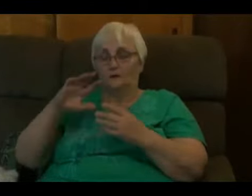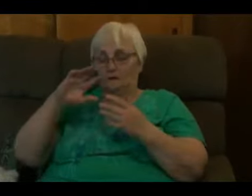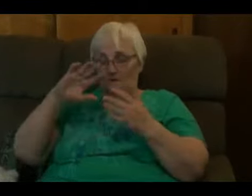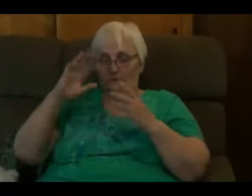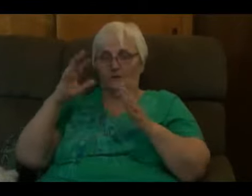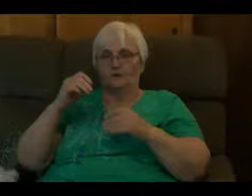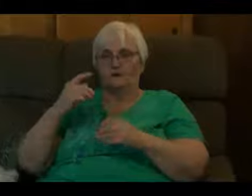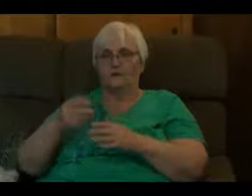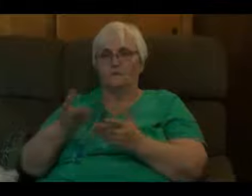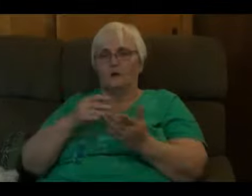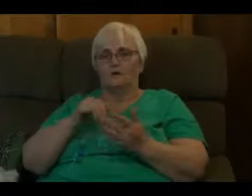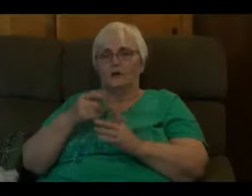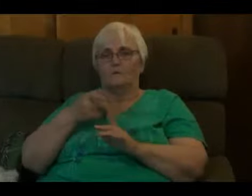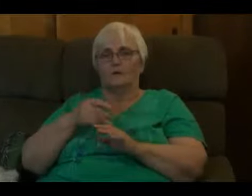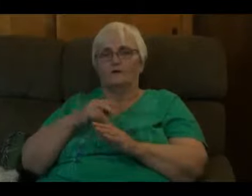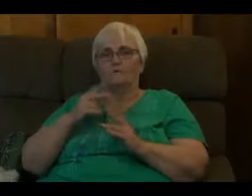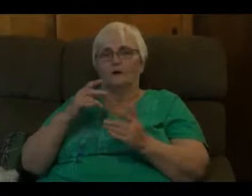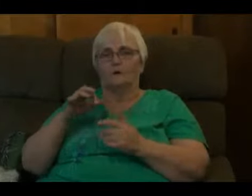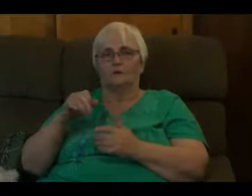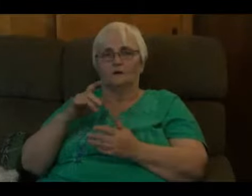think I brought that point out very well just then.